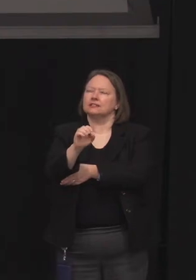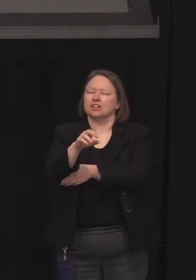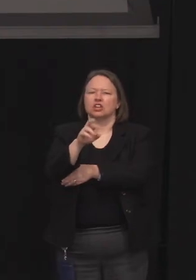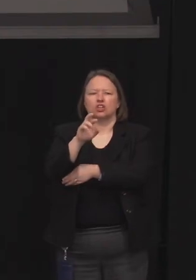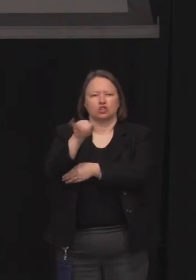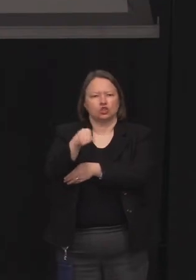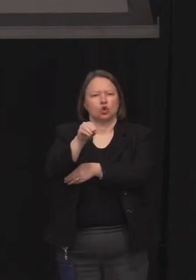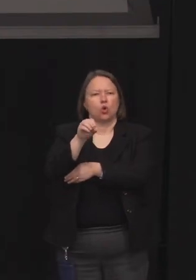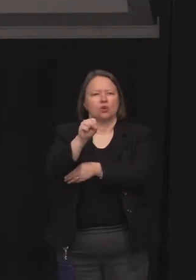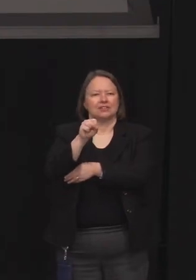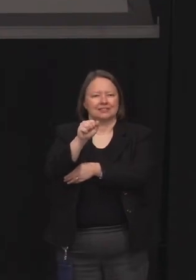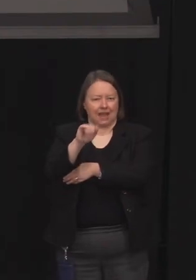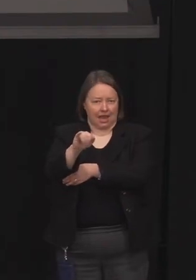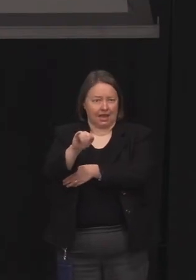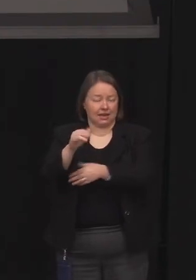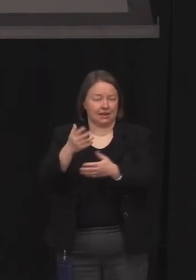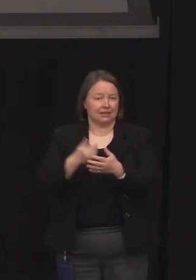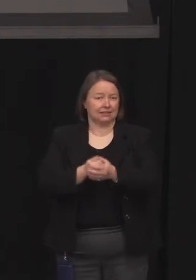Royce Josiah.